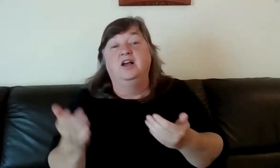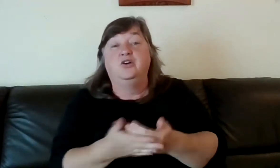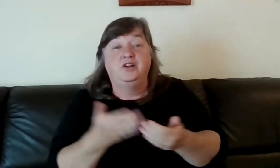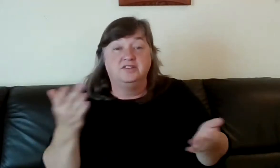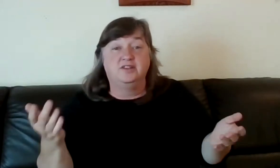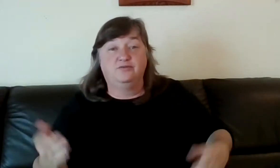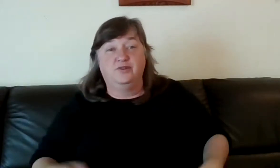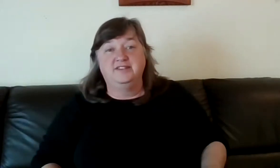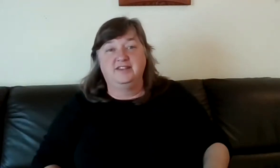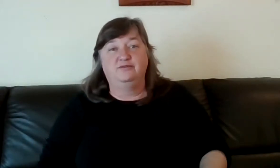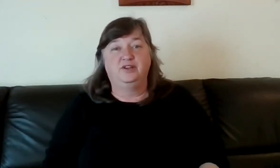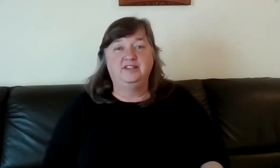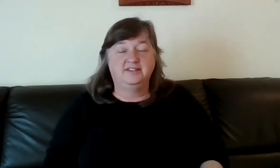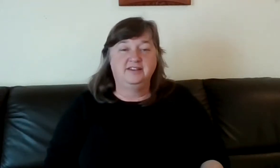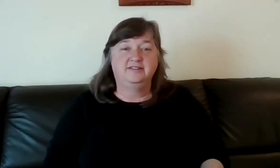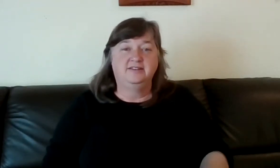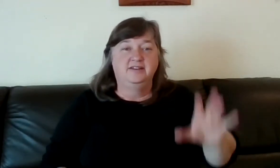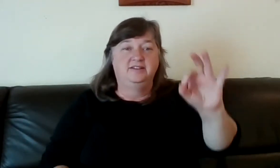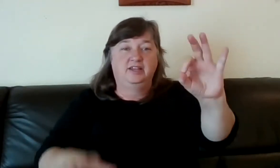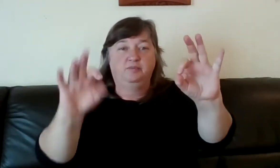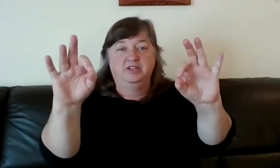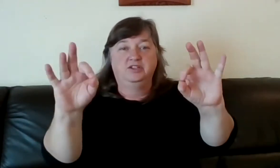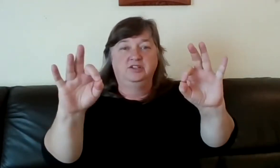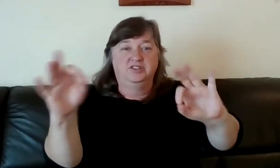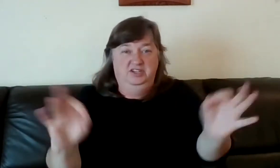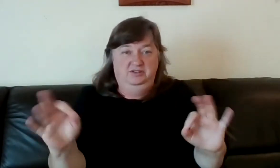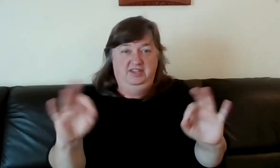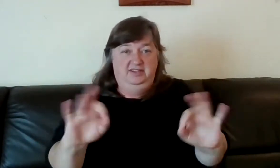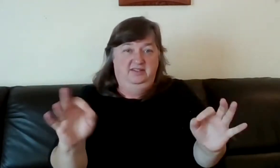Oh, here's another phrase thing for easy. Take your pinchers and do this.